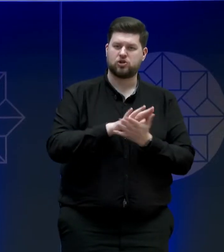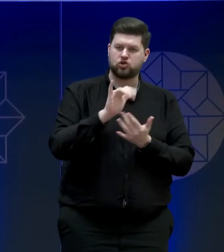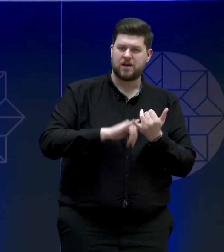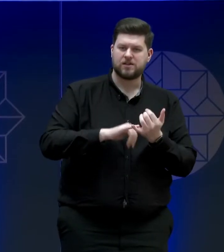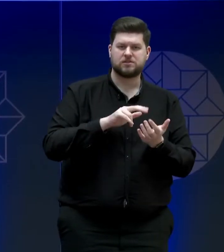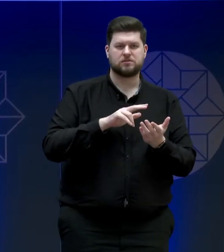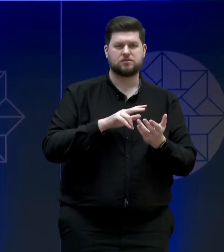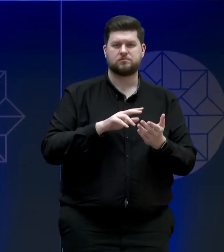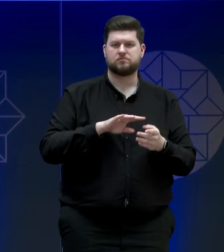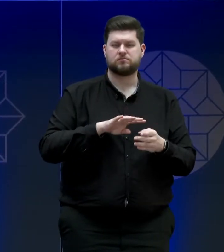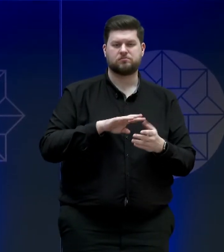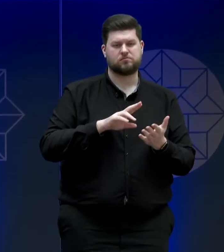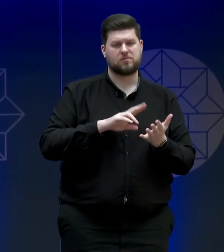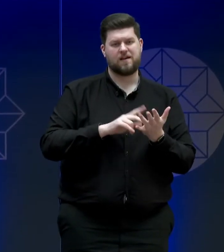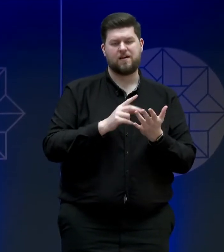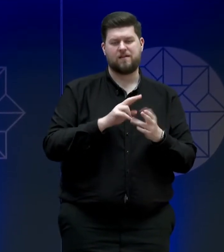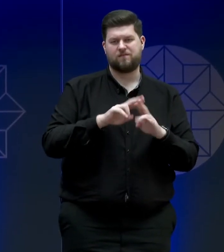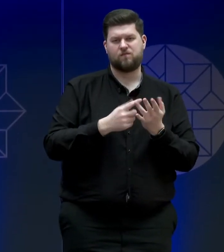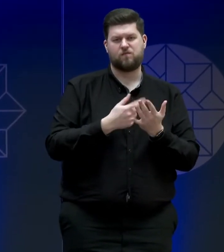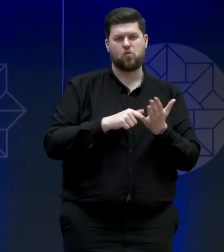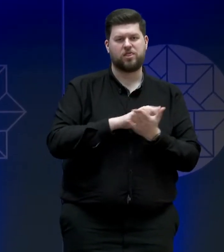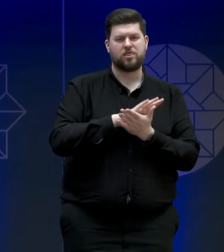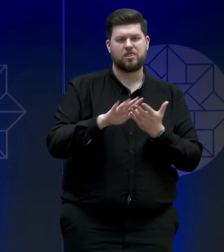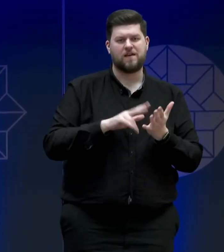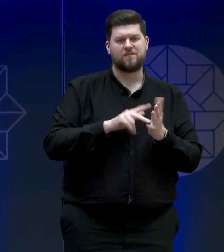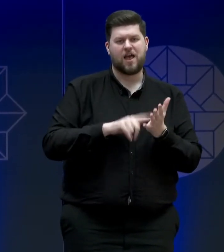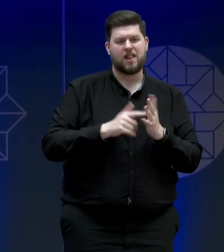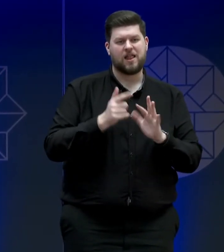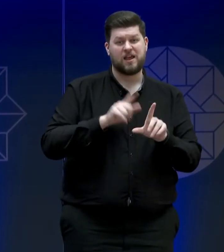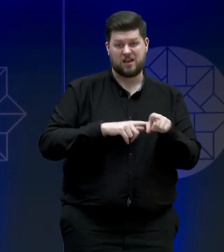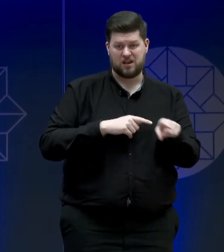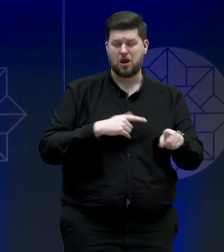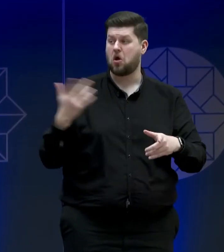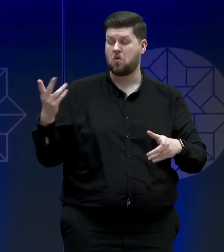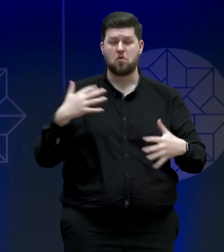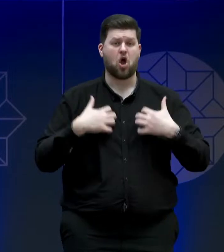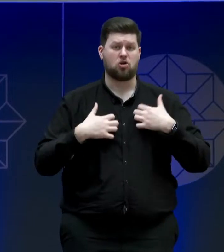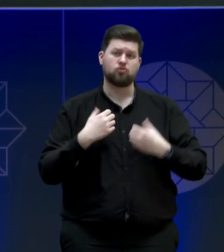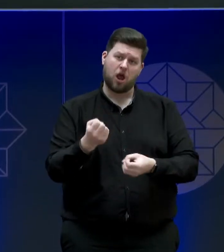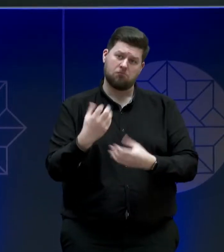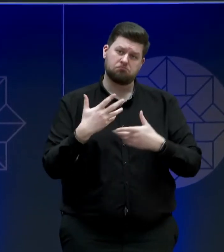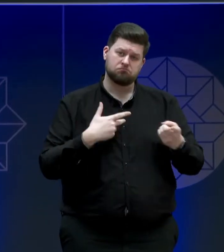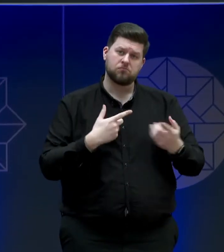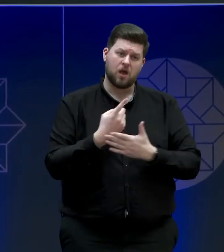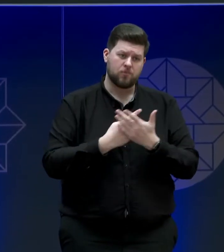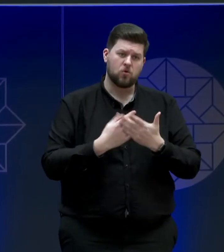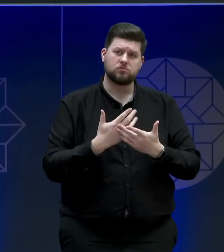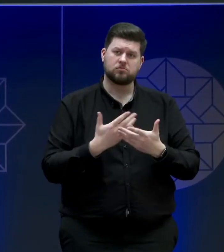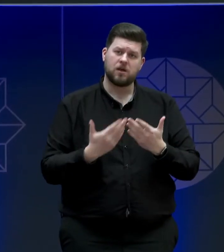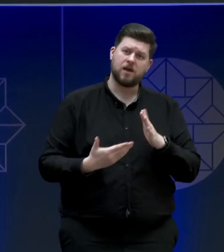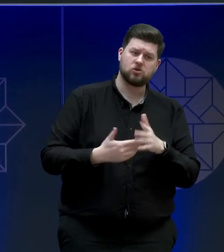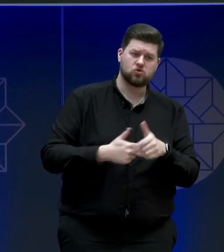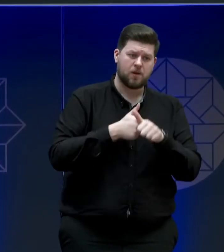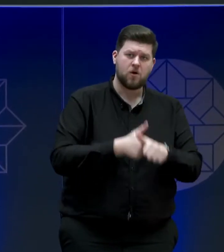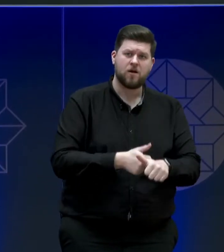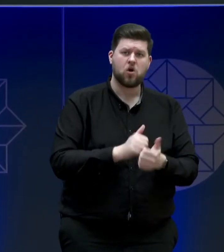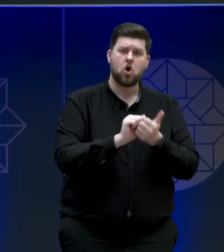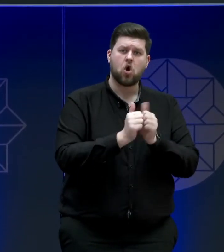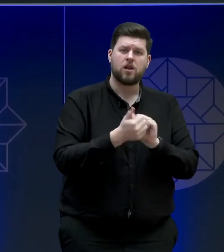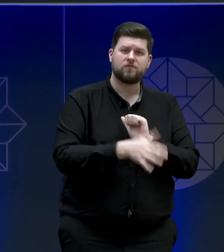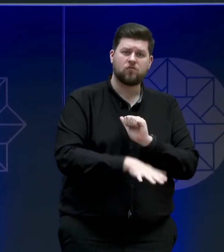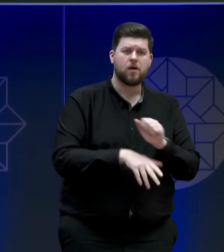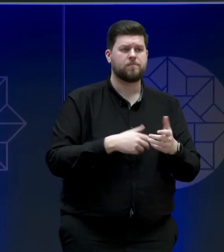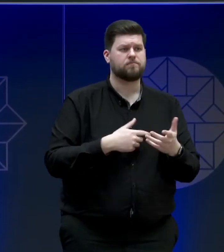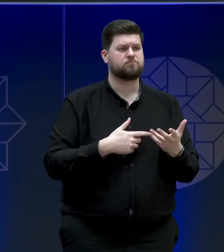really encouraging to hear that there'll be some additional support in place for our colleagues in general practice, and indeed that Pharmacy First